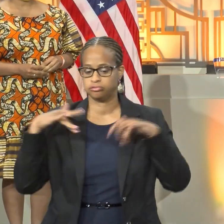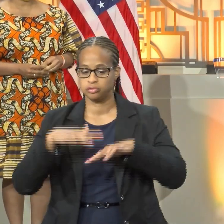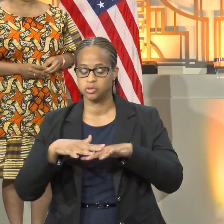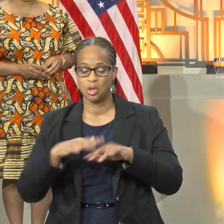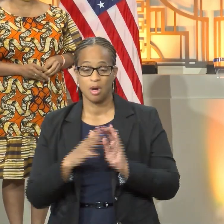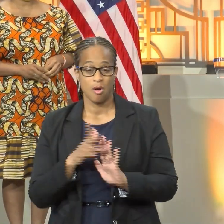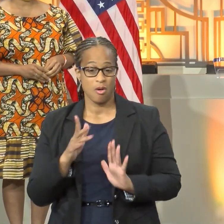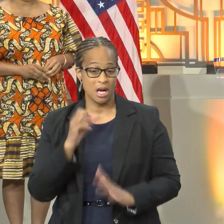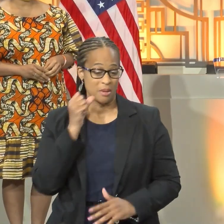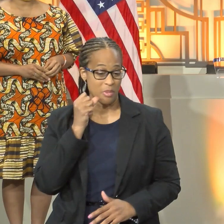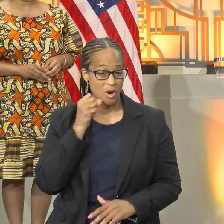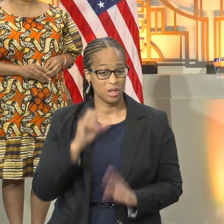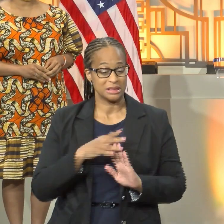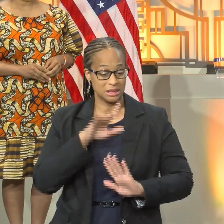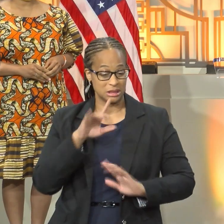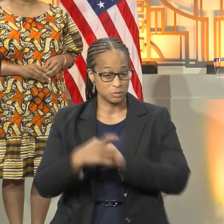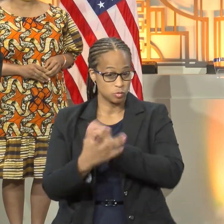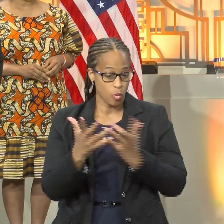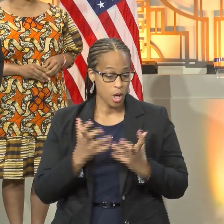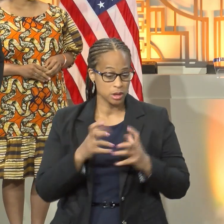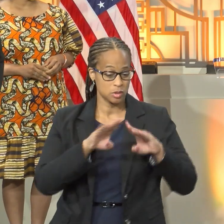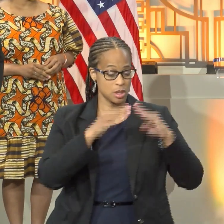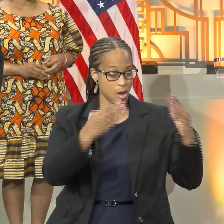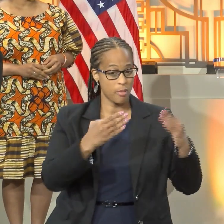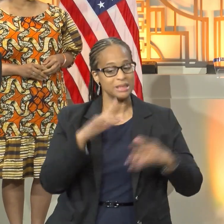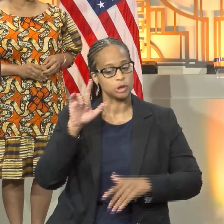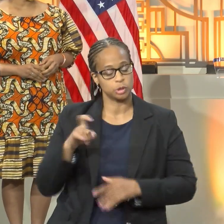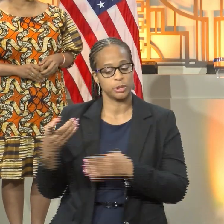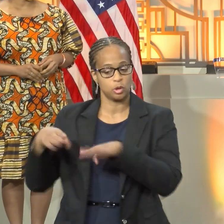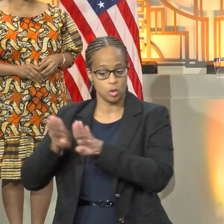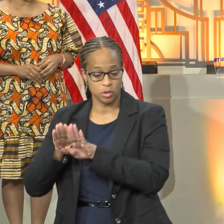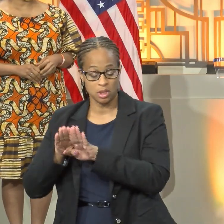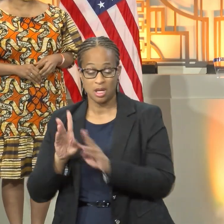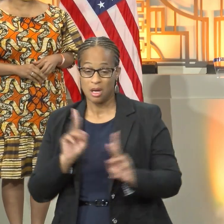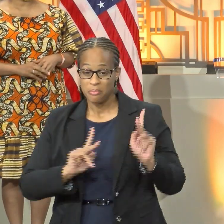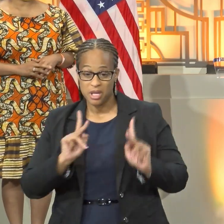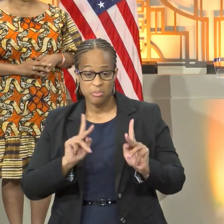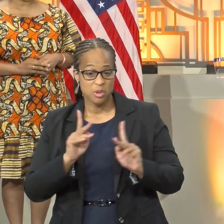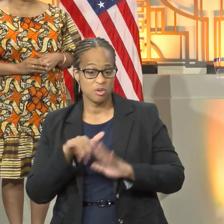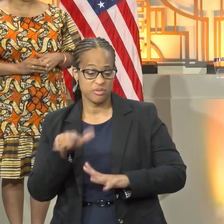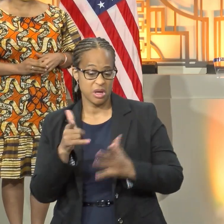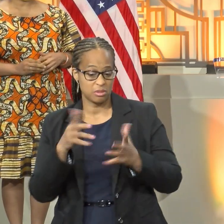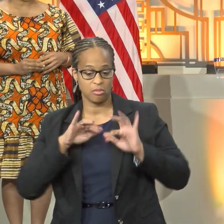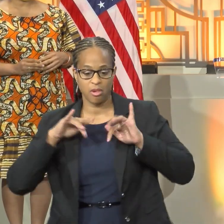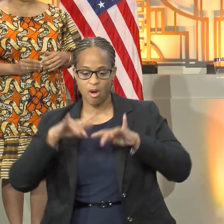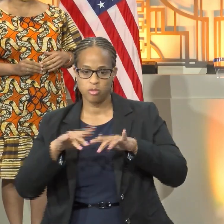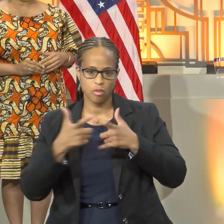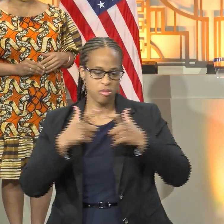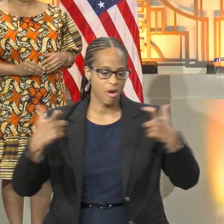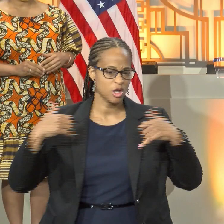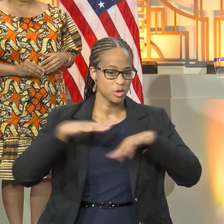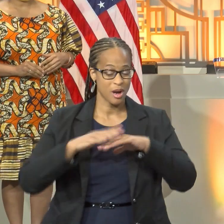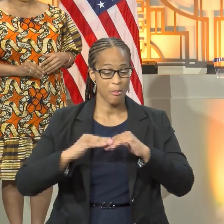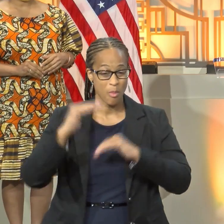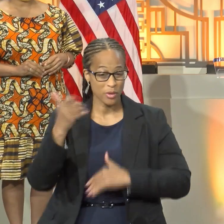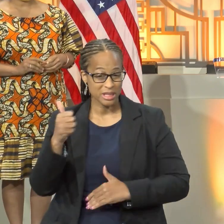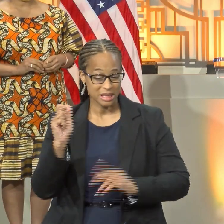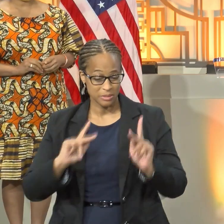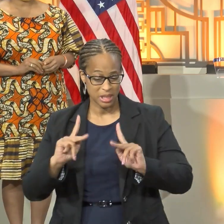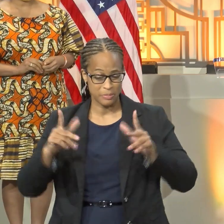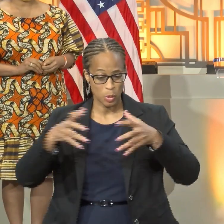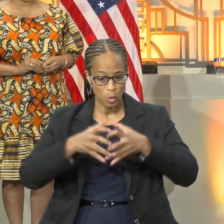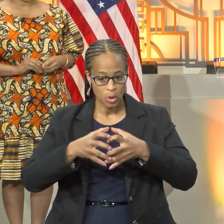attempting to stay open when you should be closed, for people who engage in activities with large gatherings, more than 10,